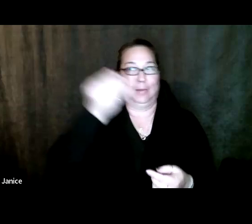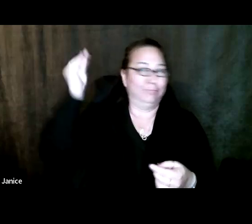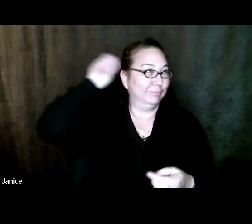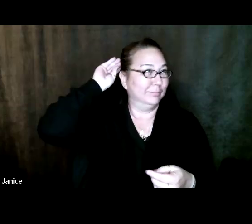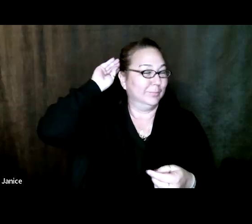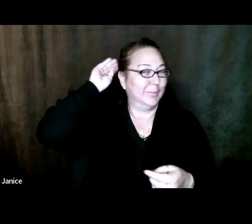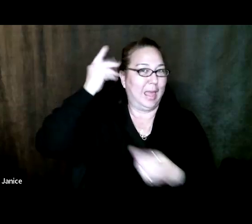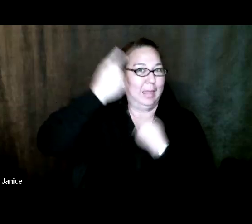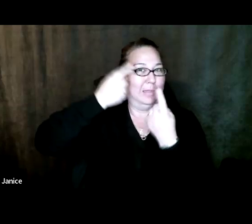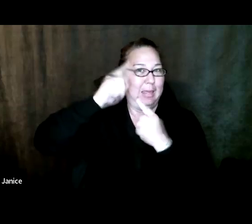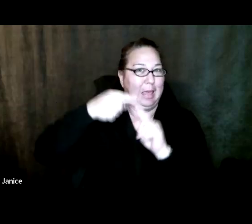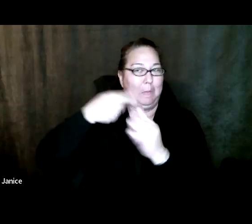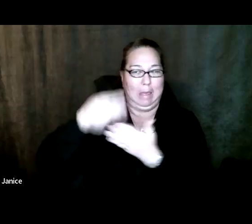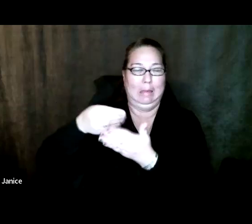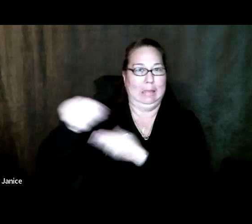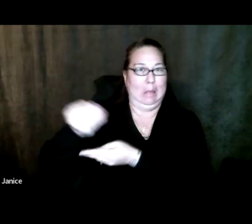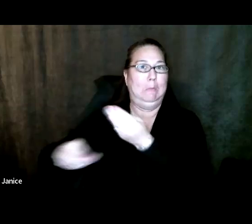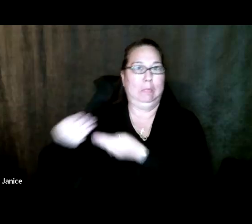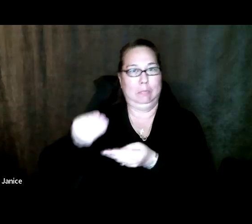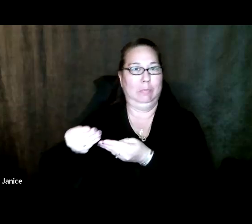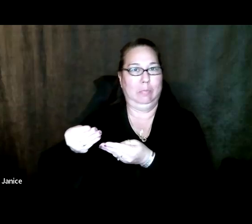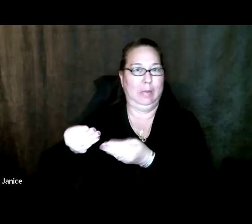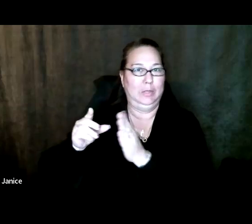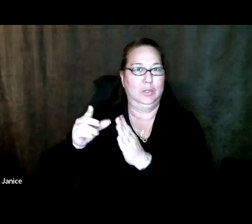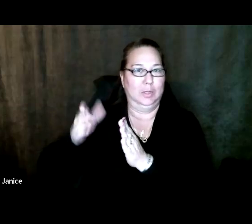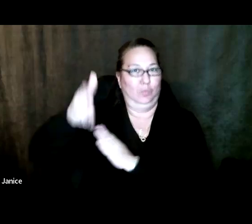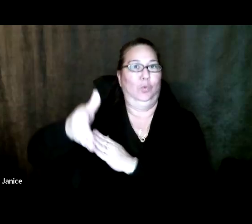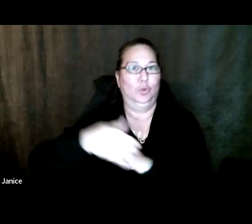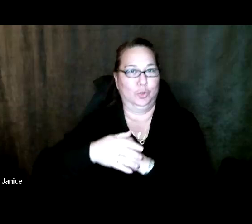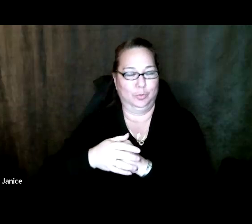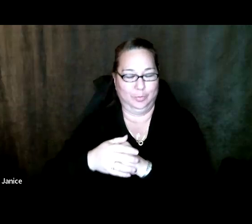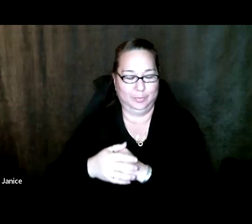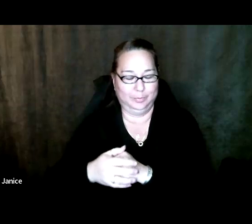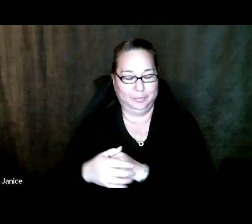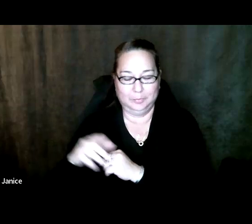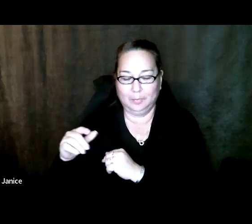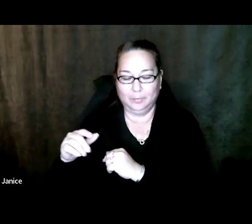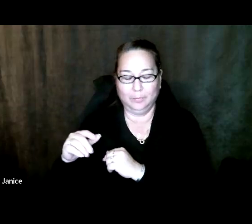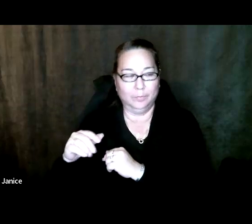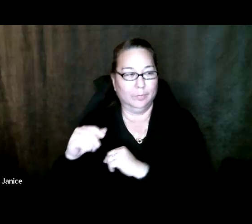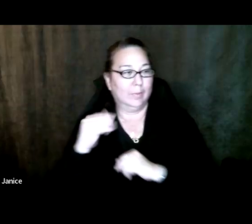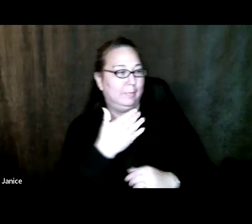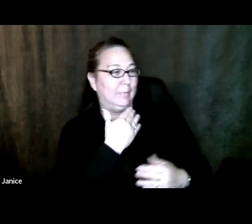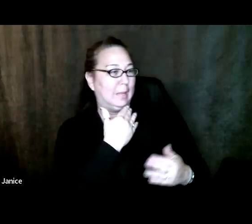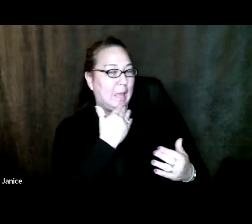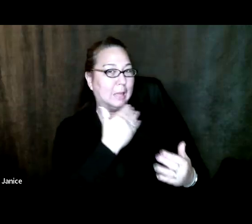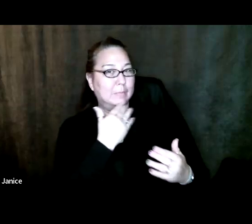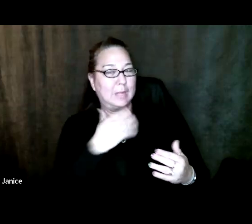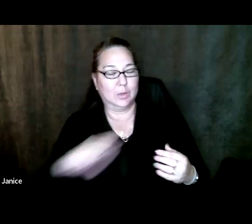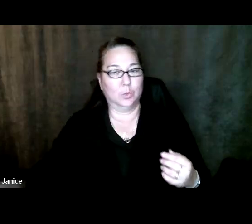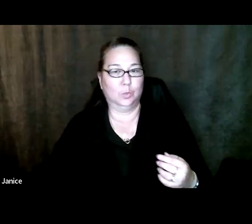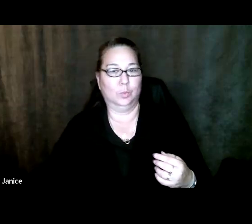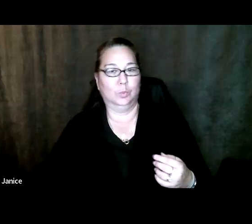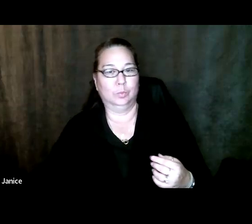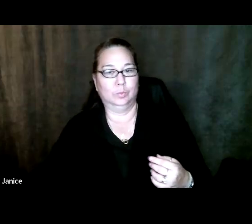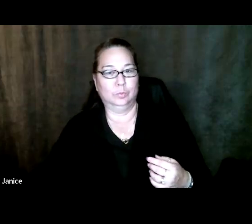Great questions. Thank you. So the first question is about what we make, I guess, of the schools that